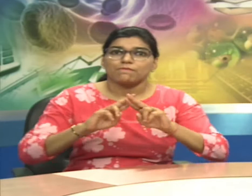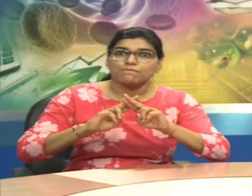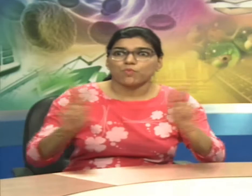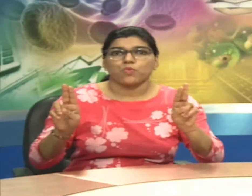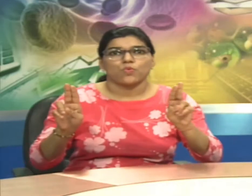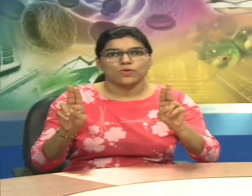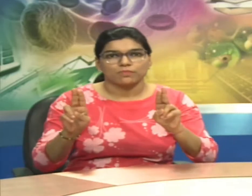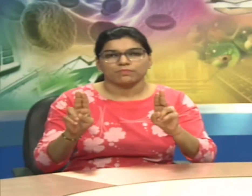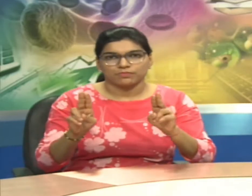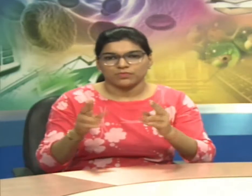Next word is